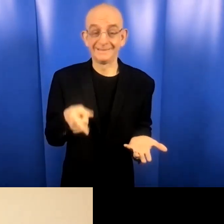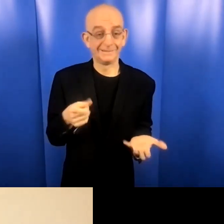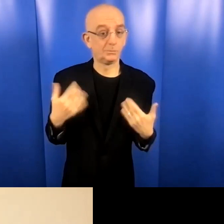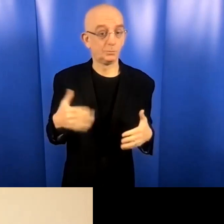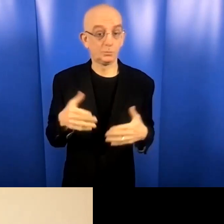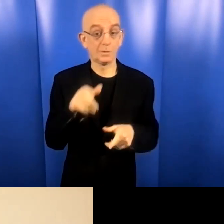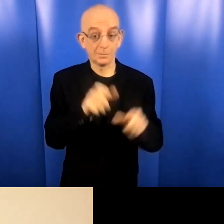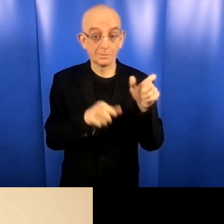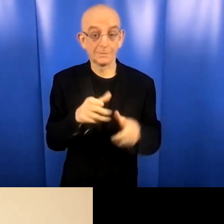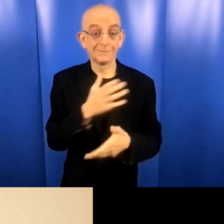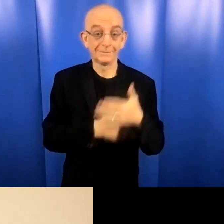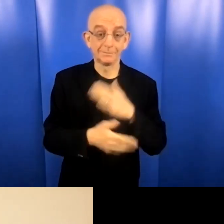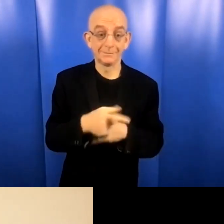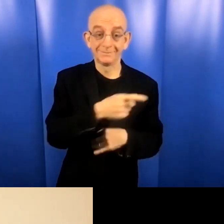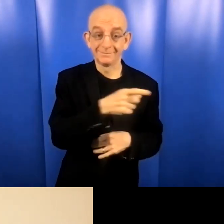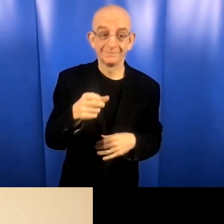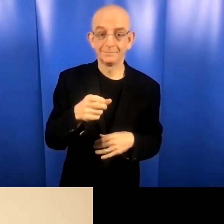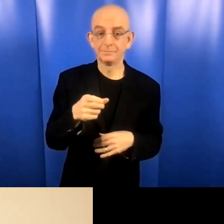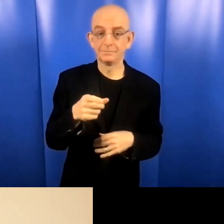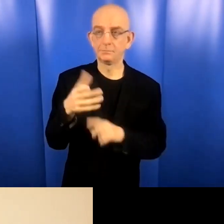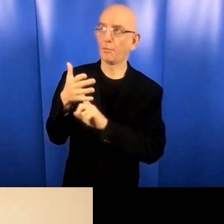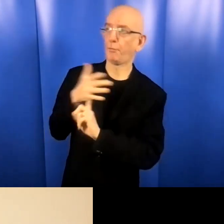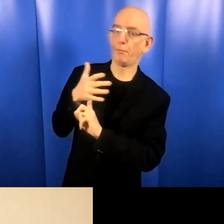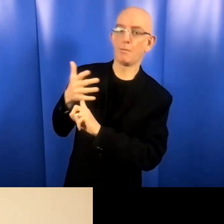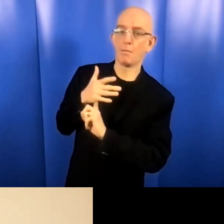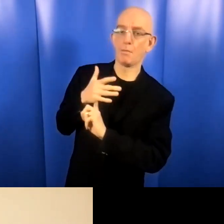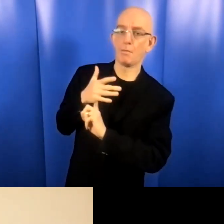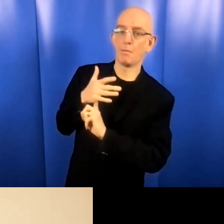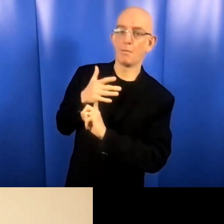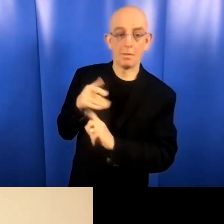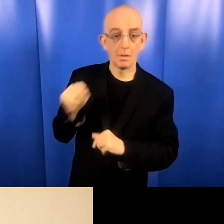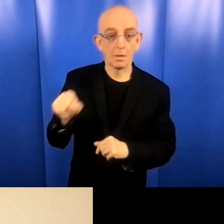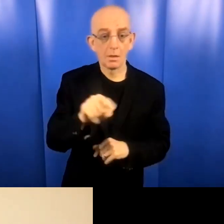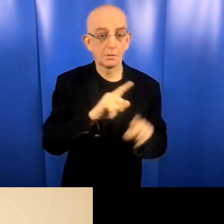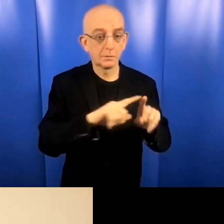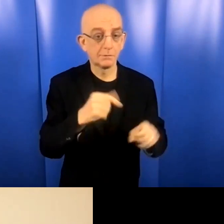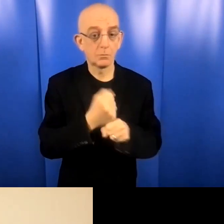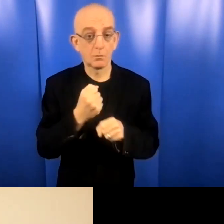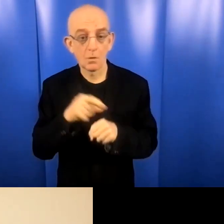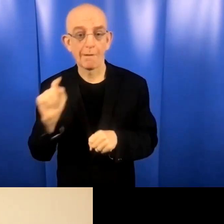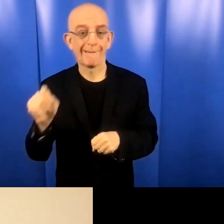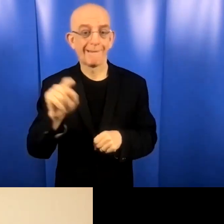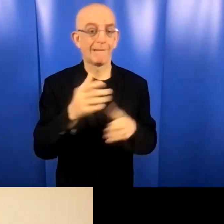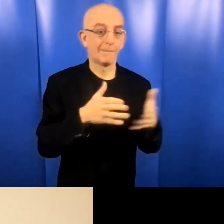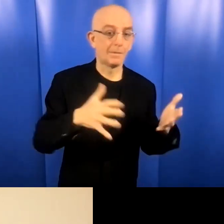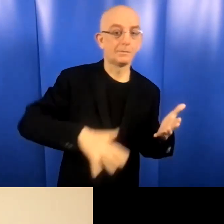and private sphere. And when these realities and struggles are again added from